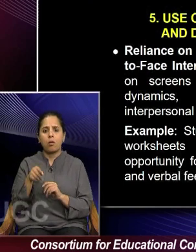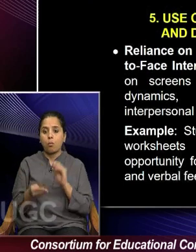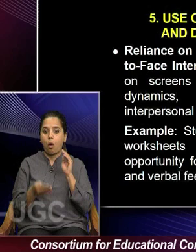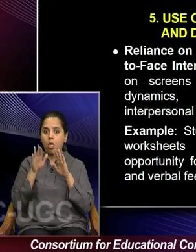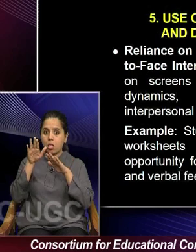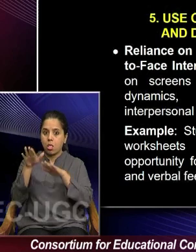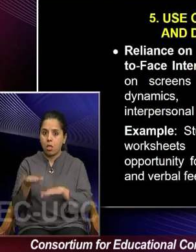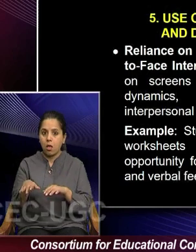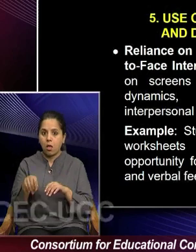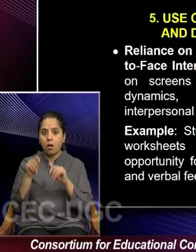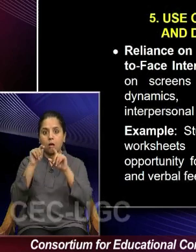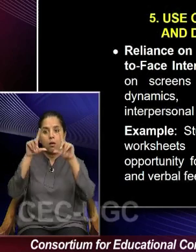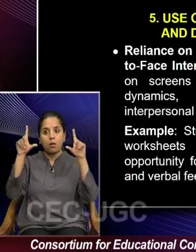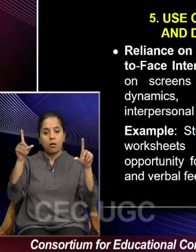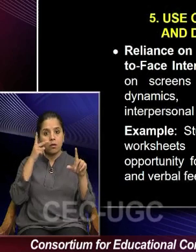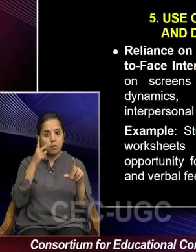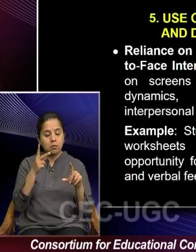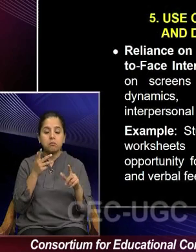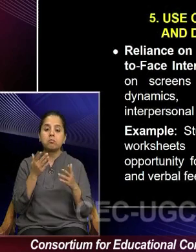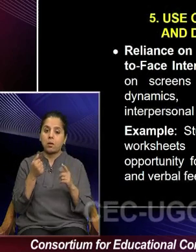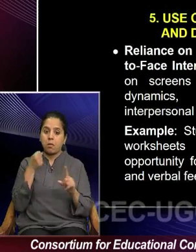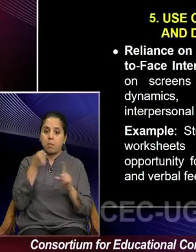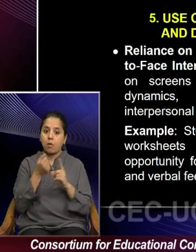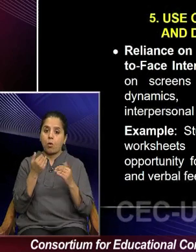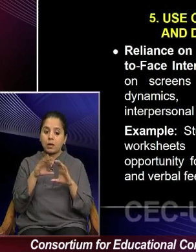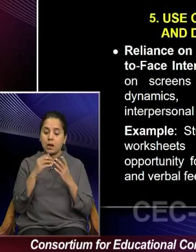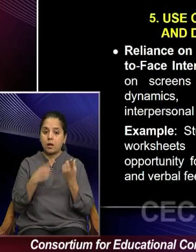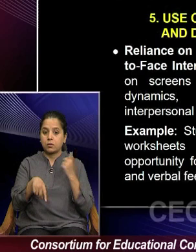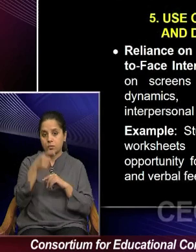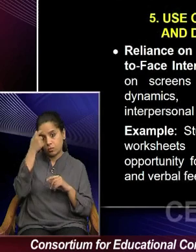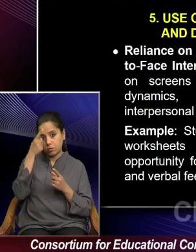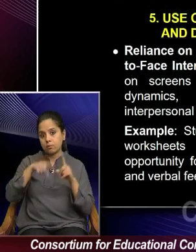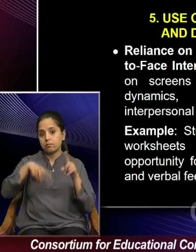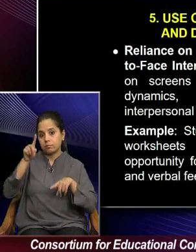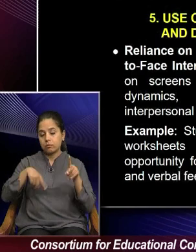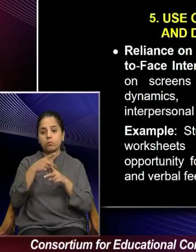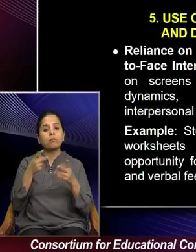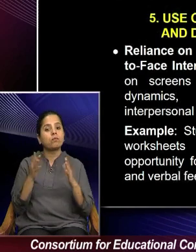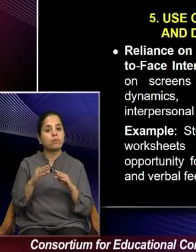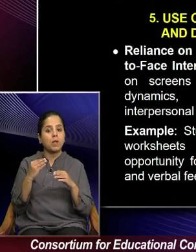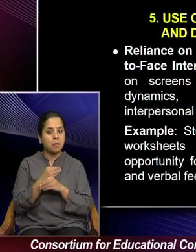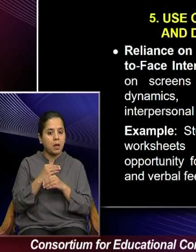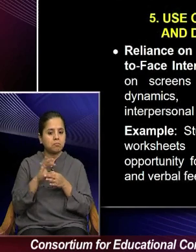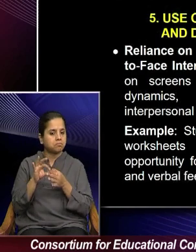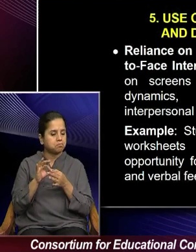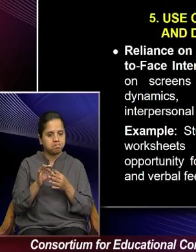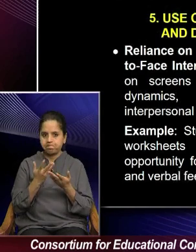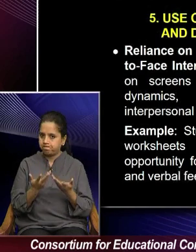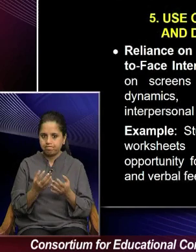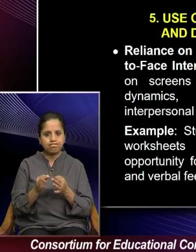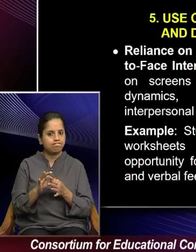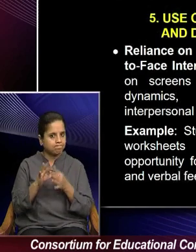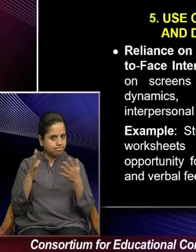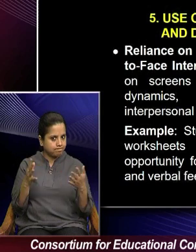Overdependence on the screens can impact the classroom dynamics, the peer bonding,